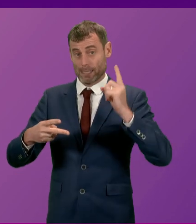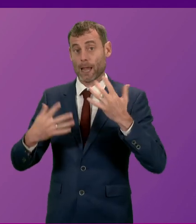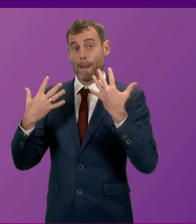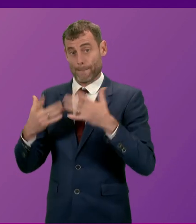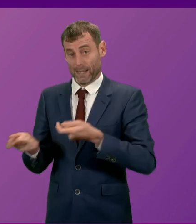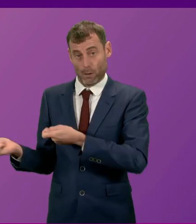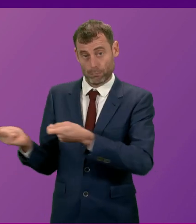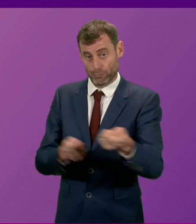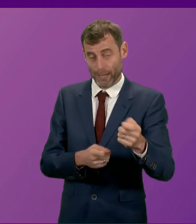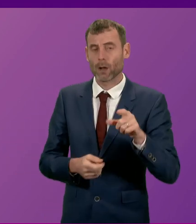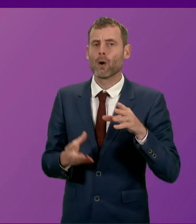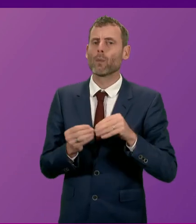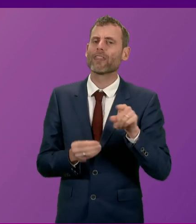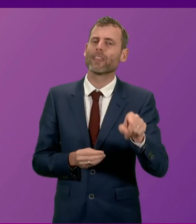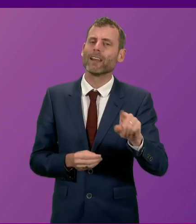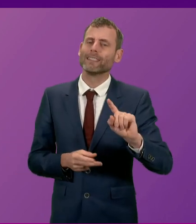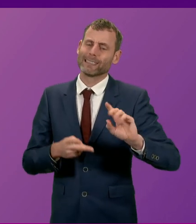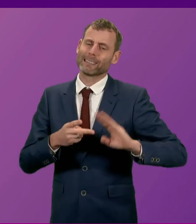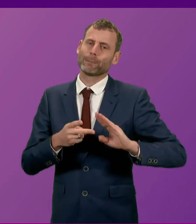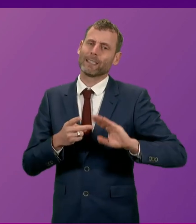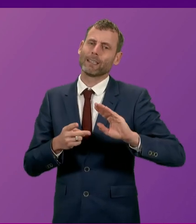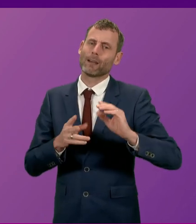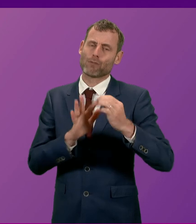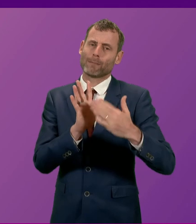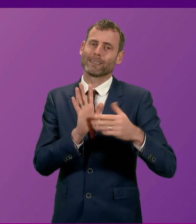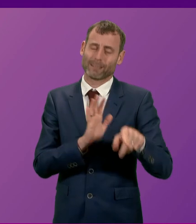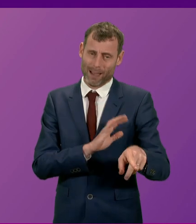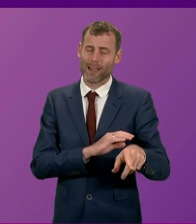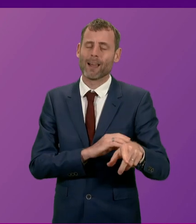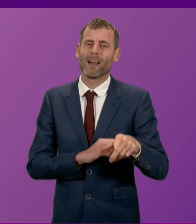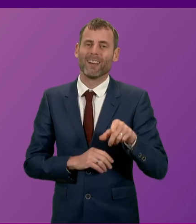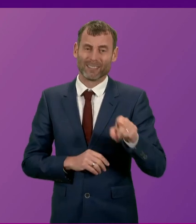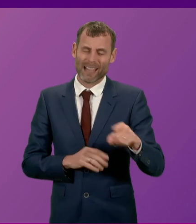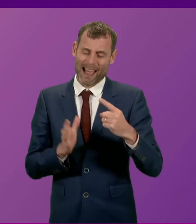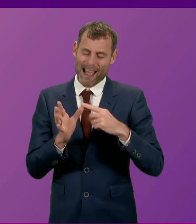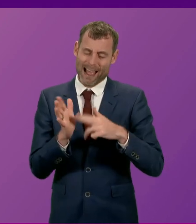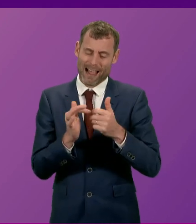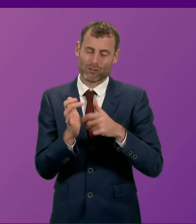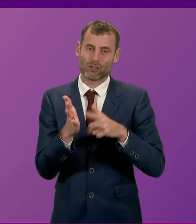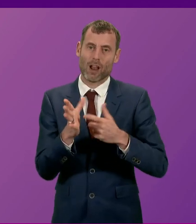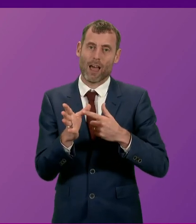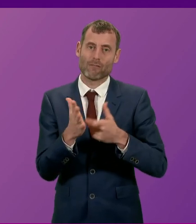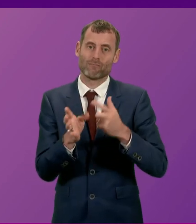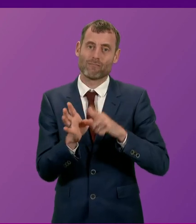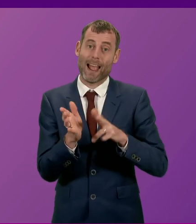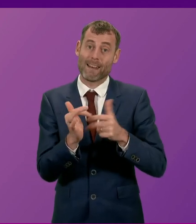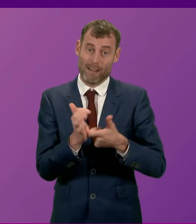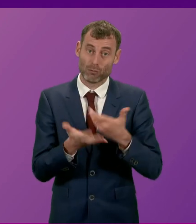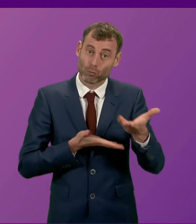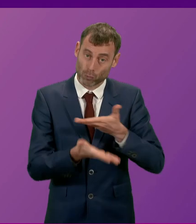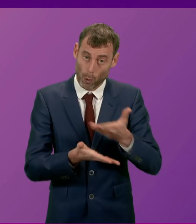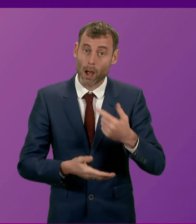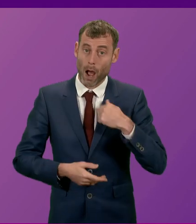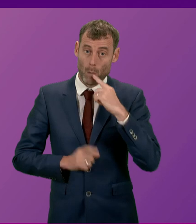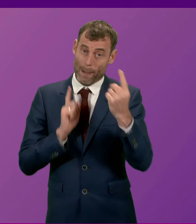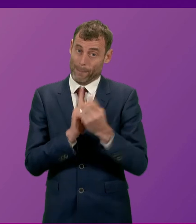Deputy Prime Minister, Angela Rayner. And of course, I have an opportunity to meet the Prime Minister tomorrow when we both meet individually and